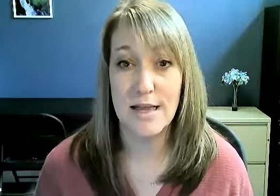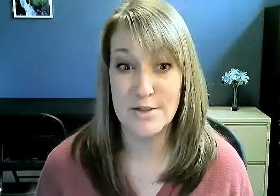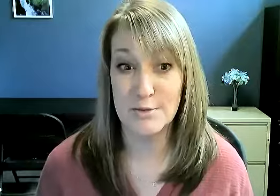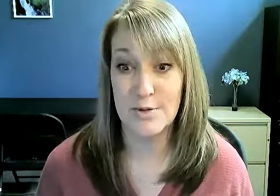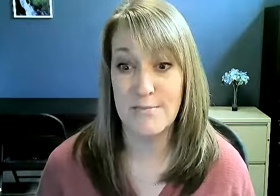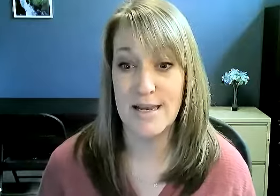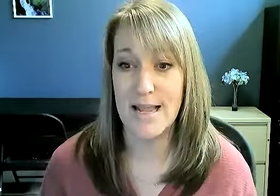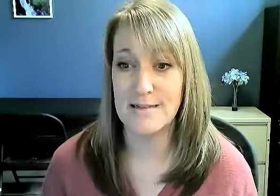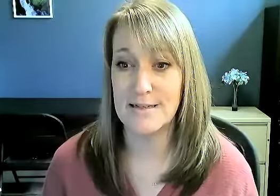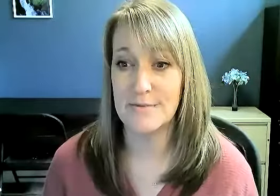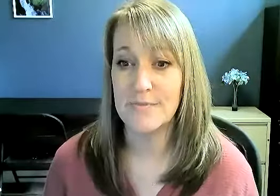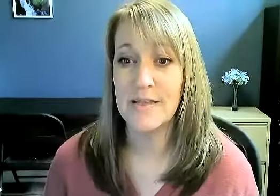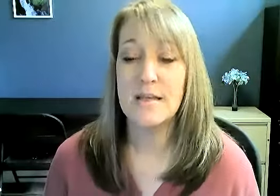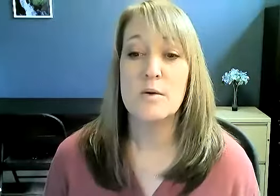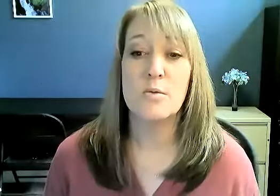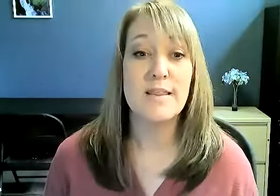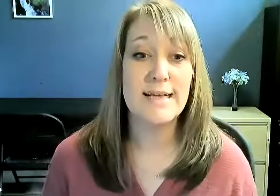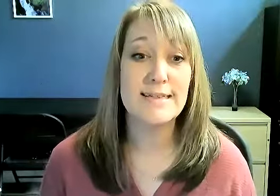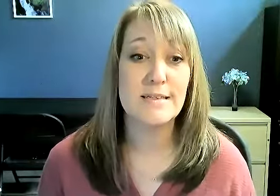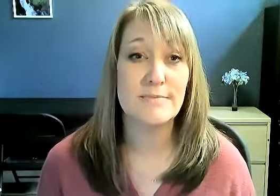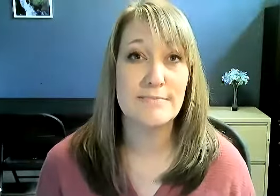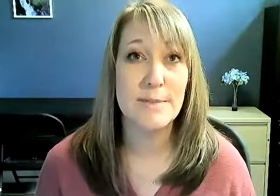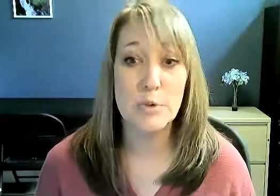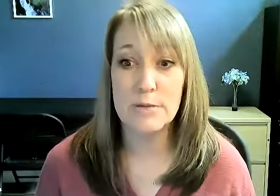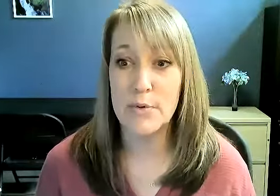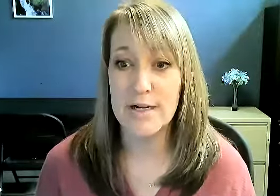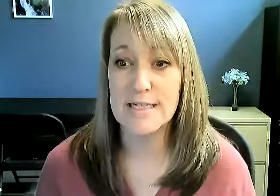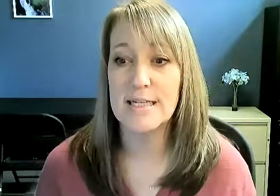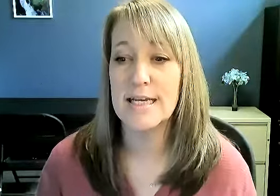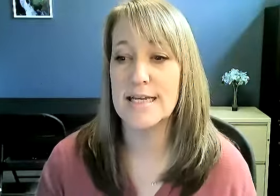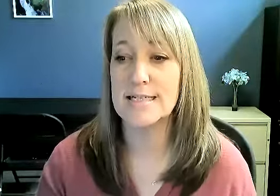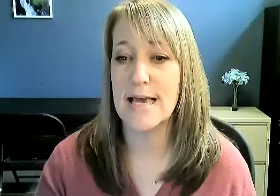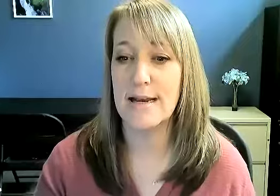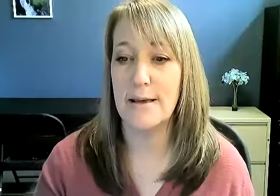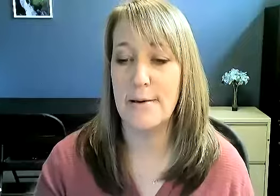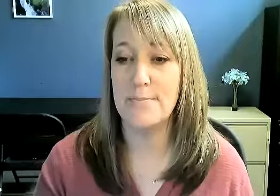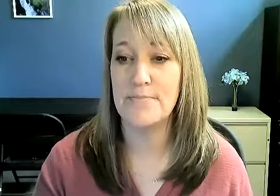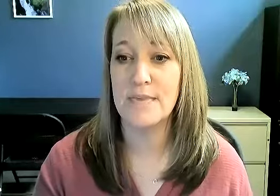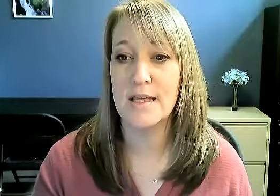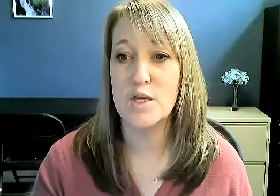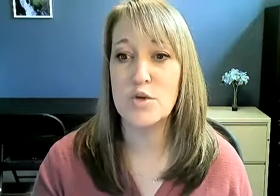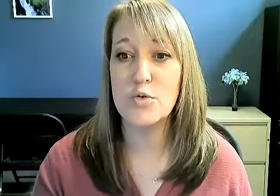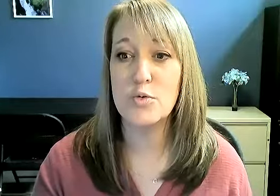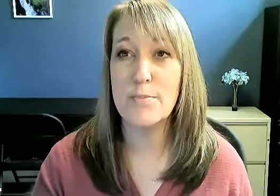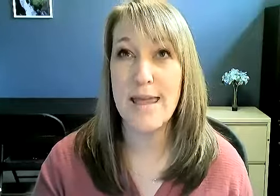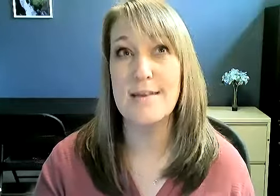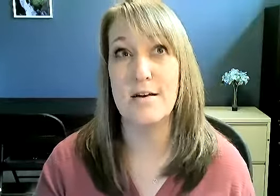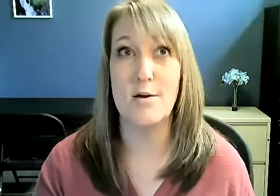as you learn them in ASL. One last important point is that you may not